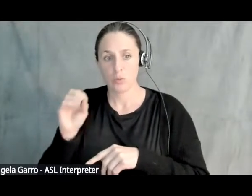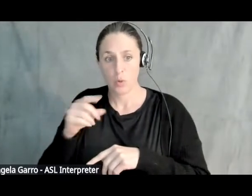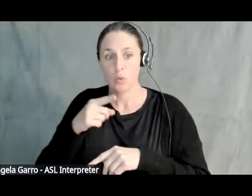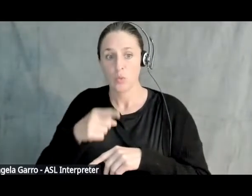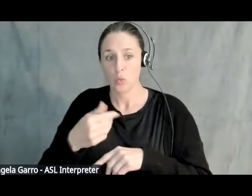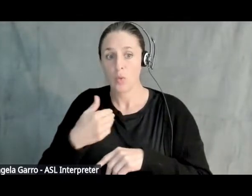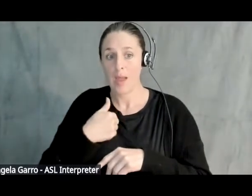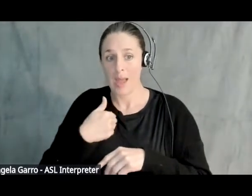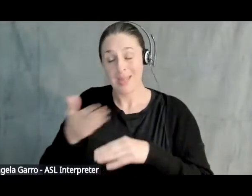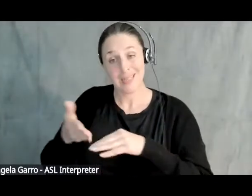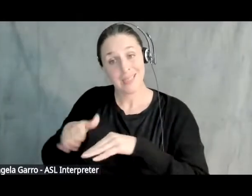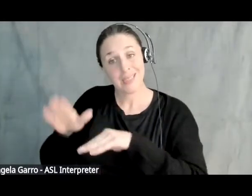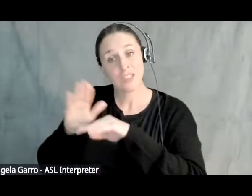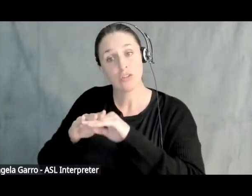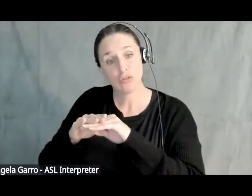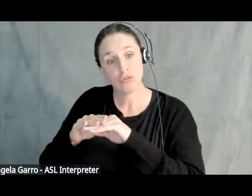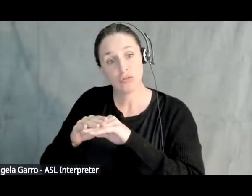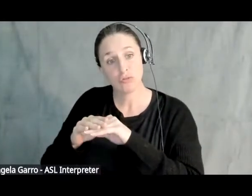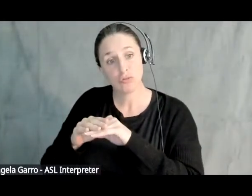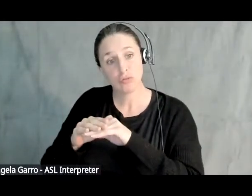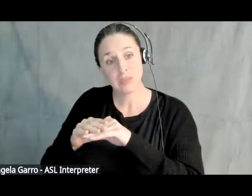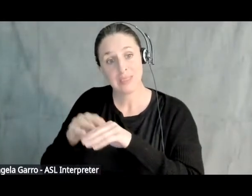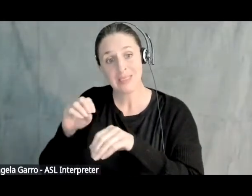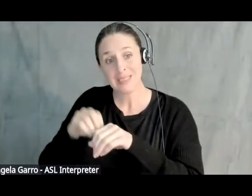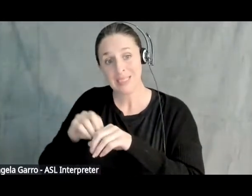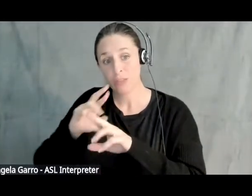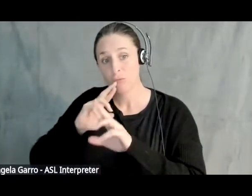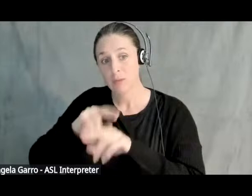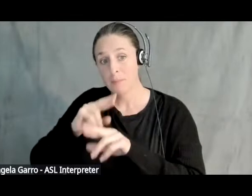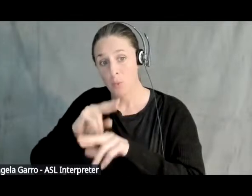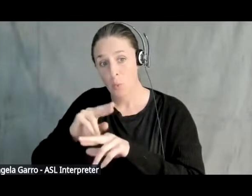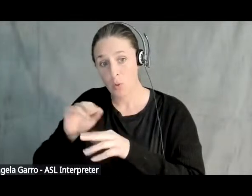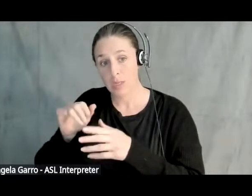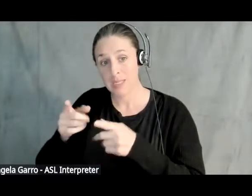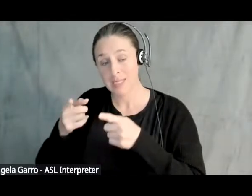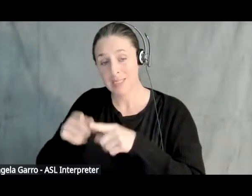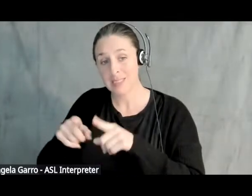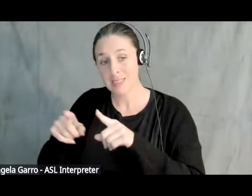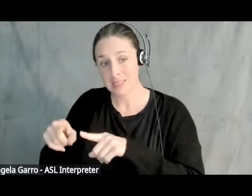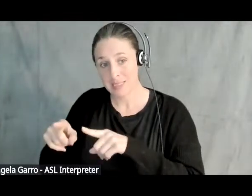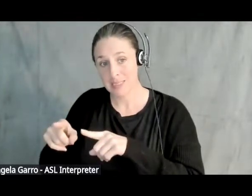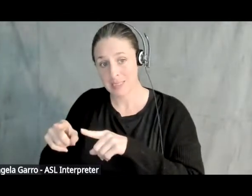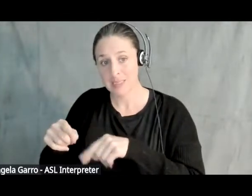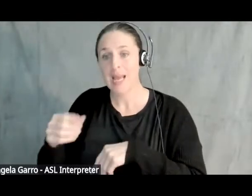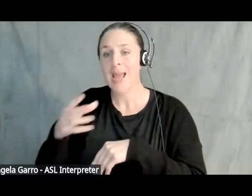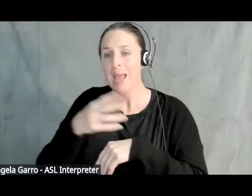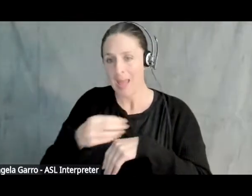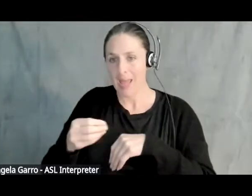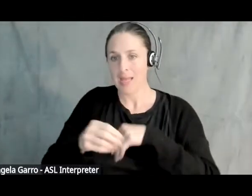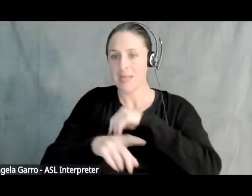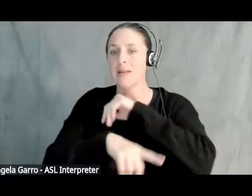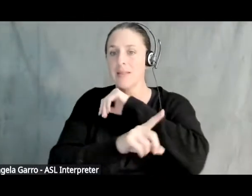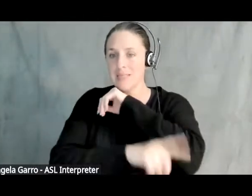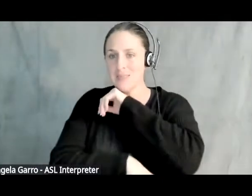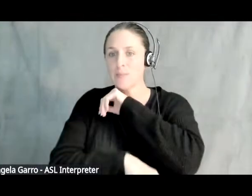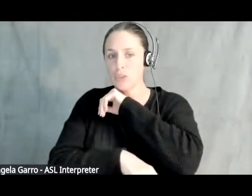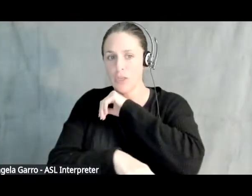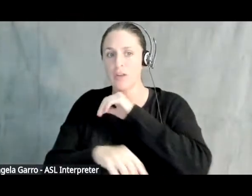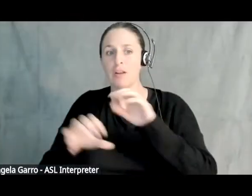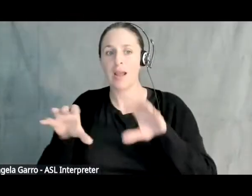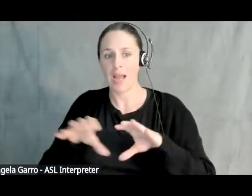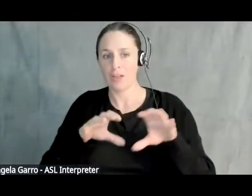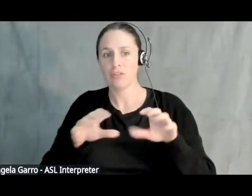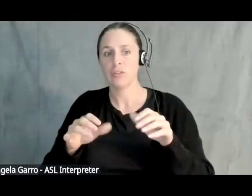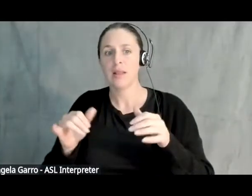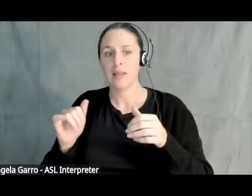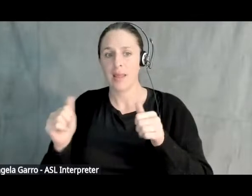an increase in reporting the incidents And obviously the disciplinary action that came after. and as a the disciplinary consequence. action